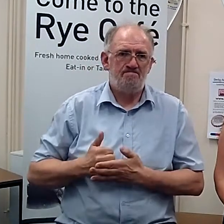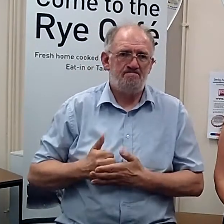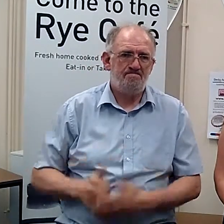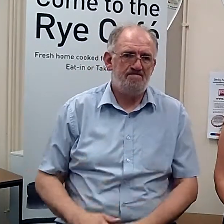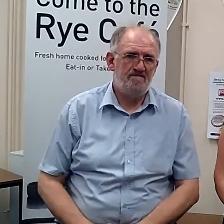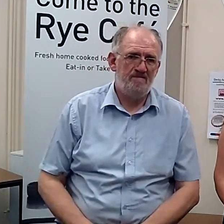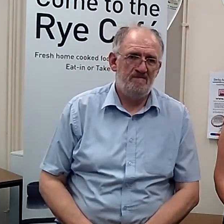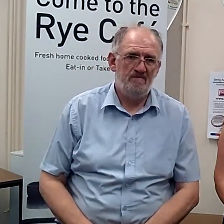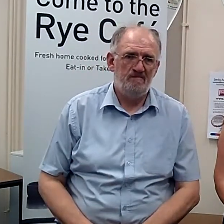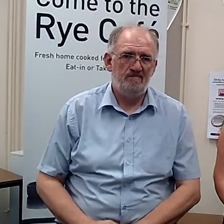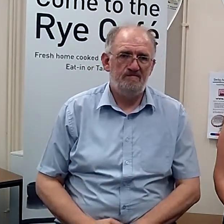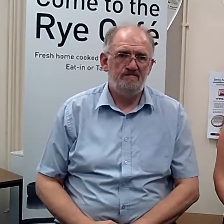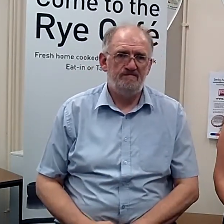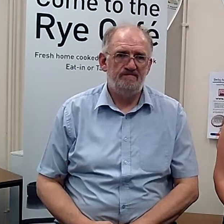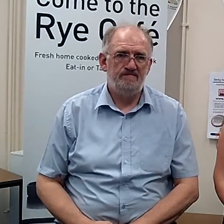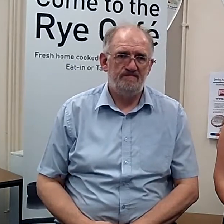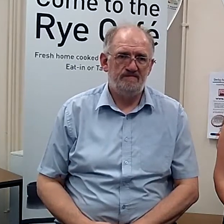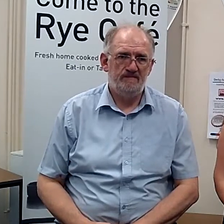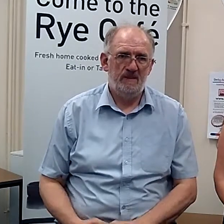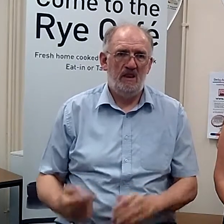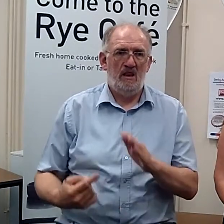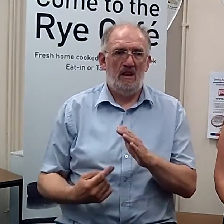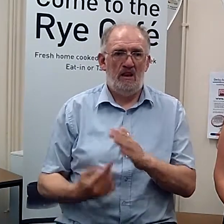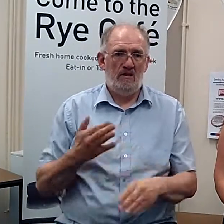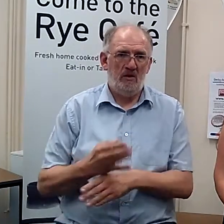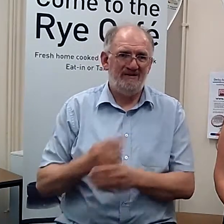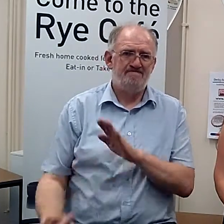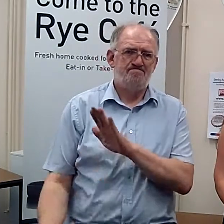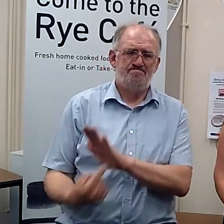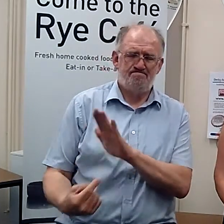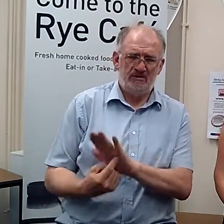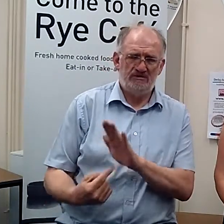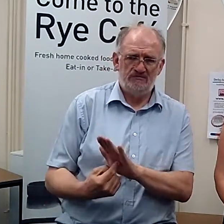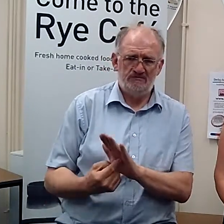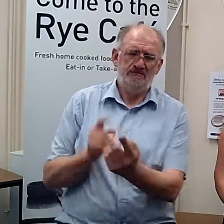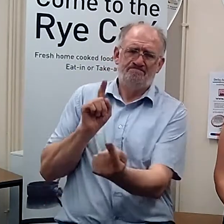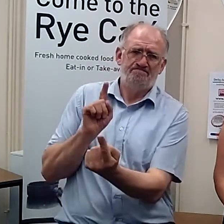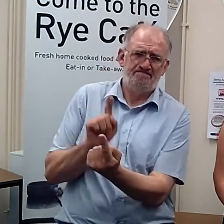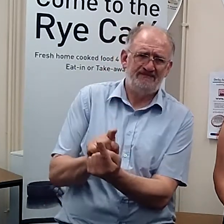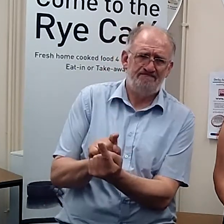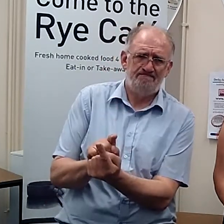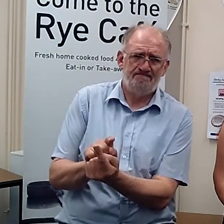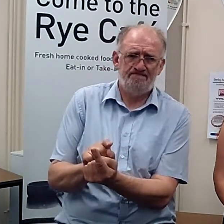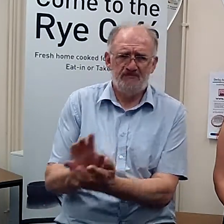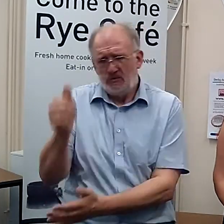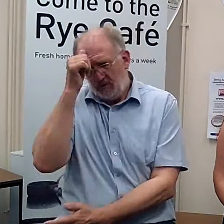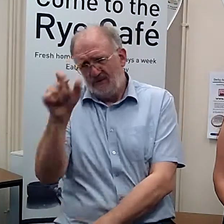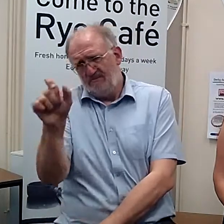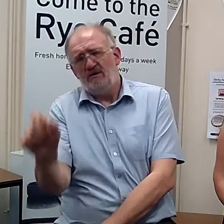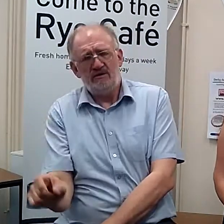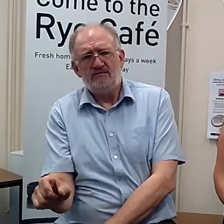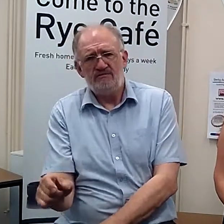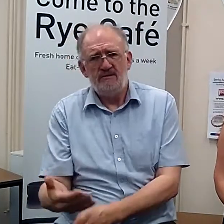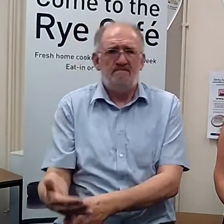alone has been in the past. And employers have said that it was important to meet and get to know the person before